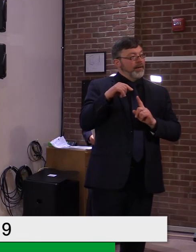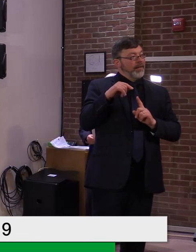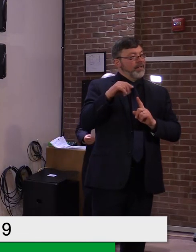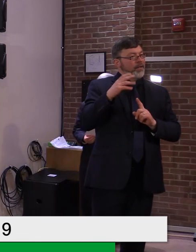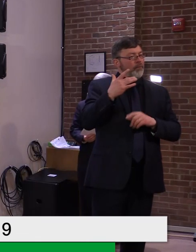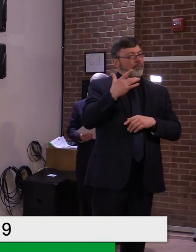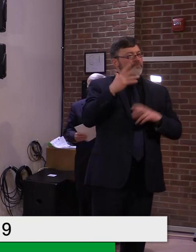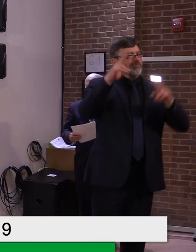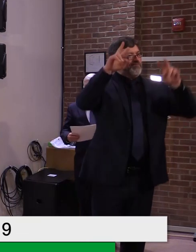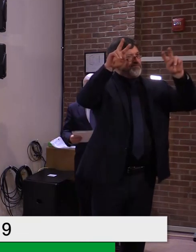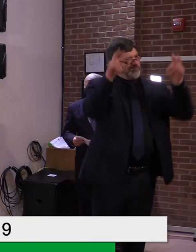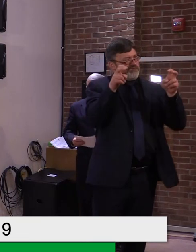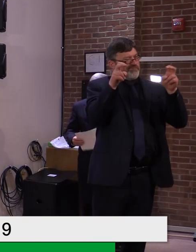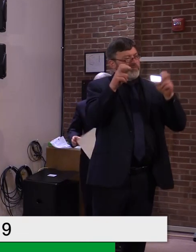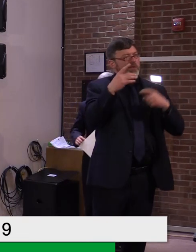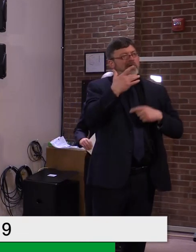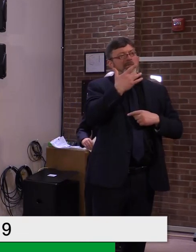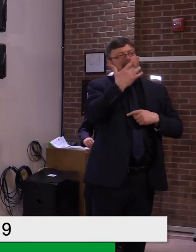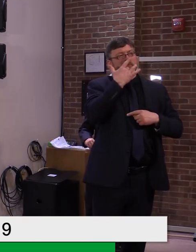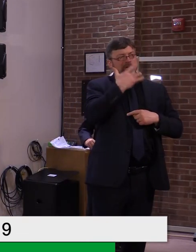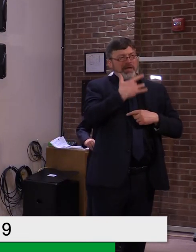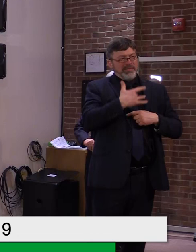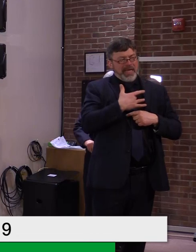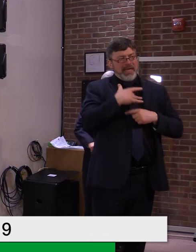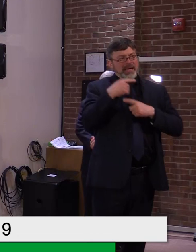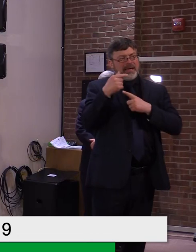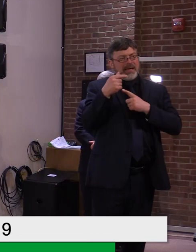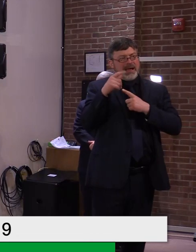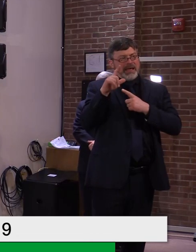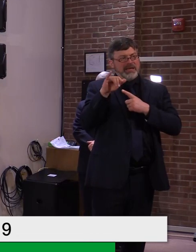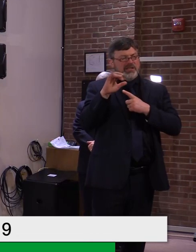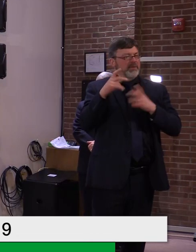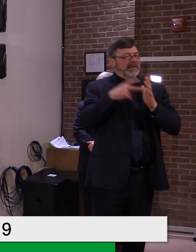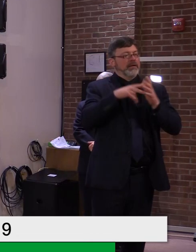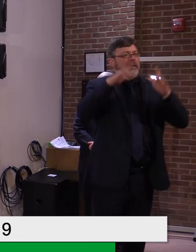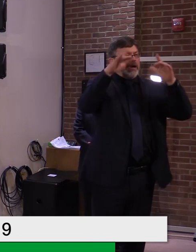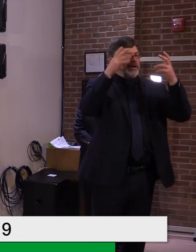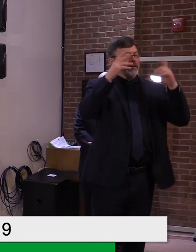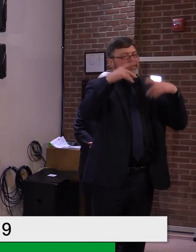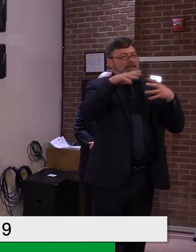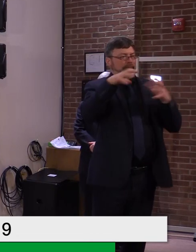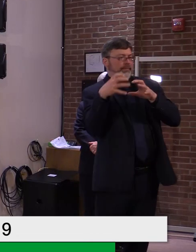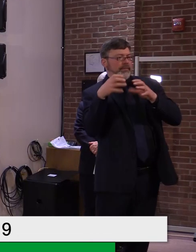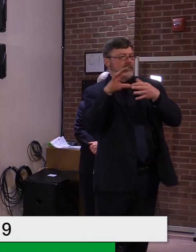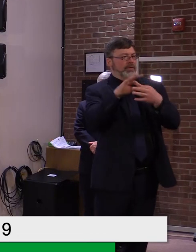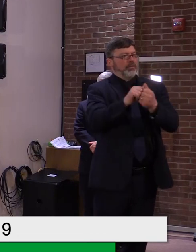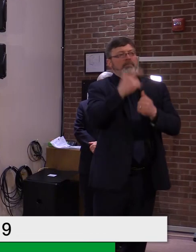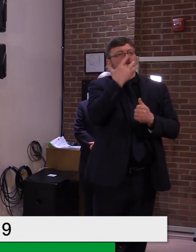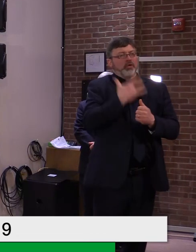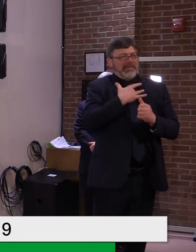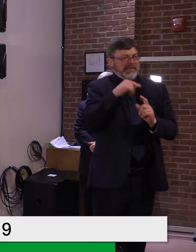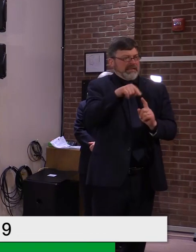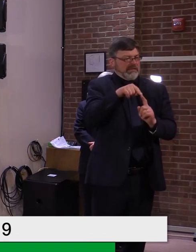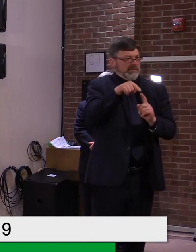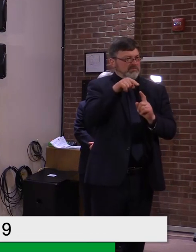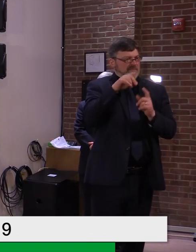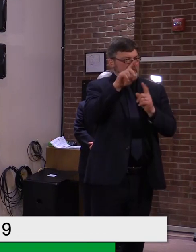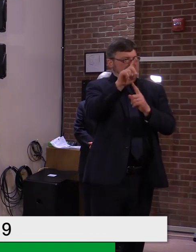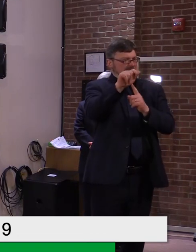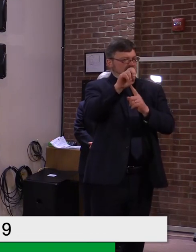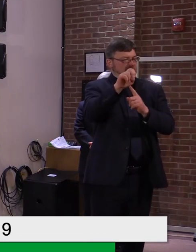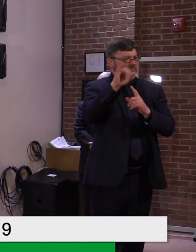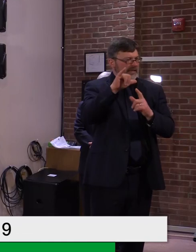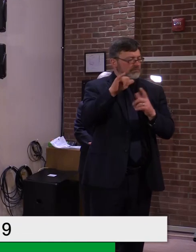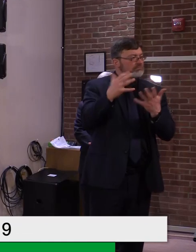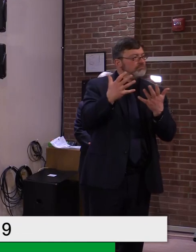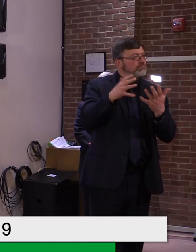log on to the My Vaccine site, set up an account in advance of scheduling a vaccination. When they create the account, they haven't yet